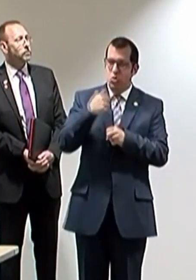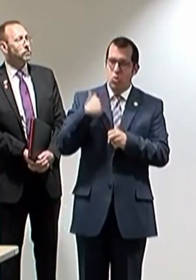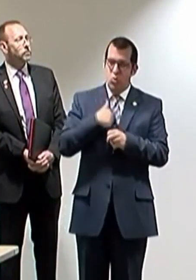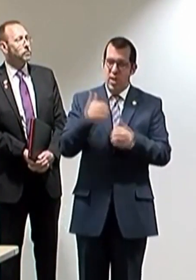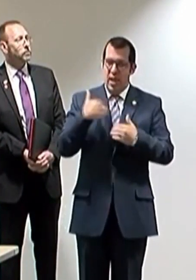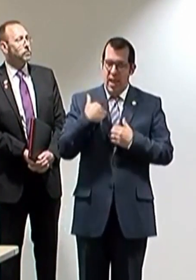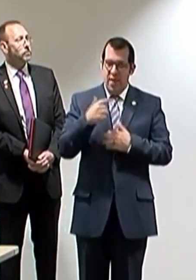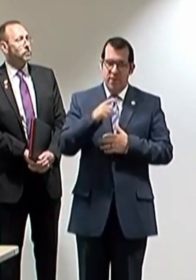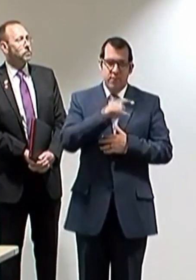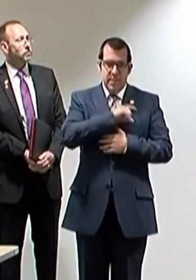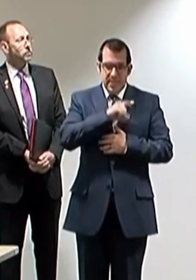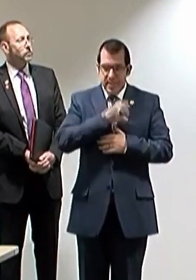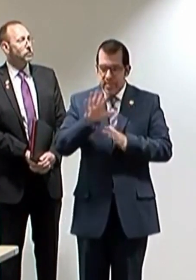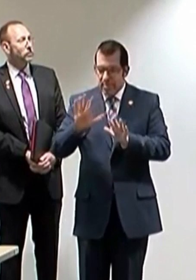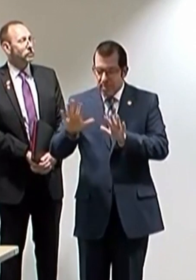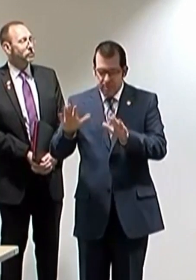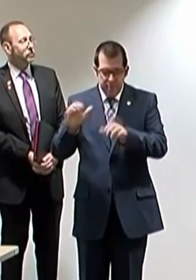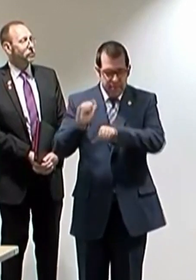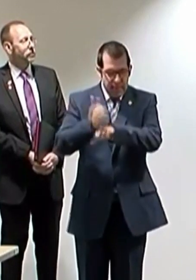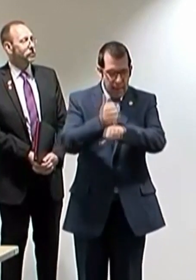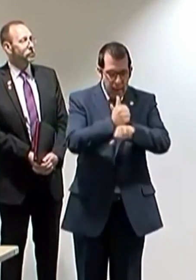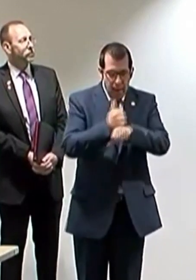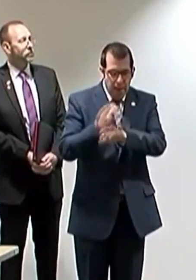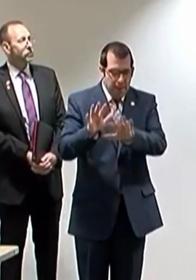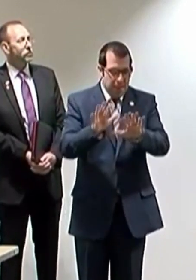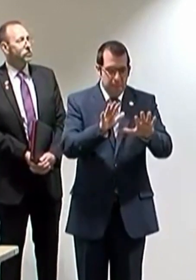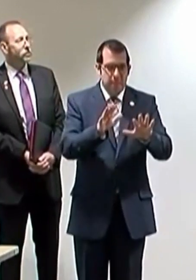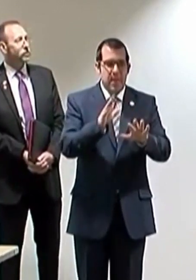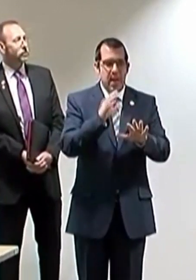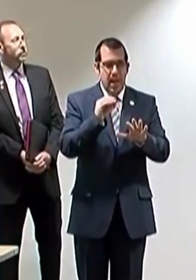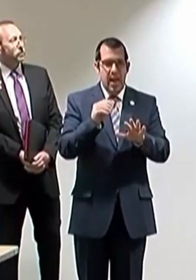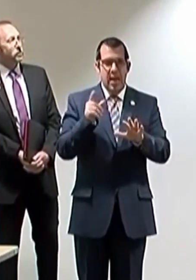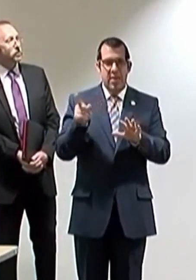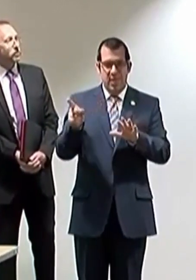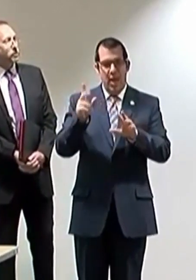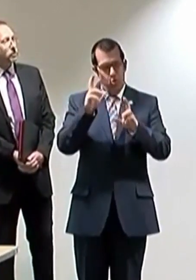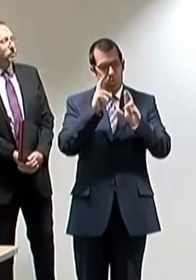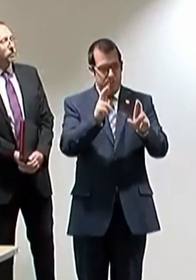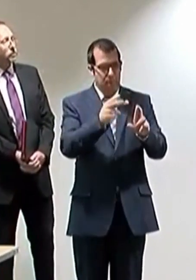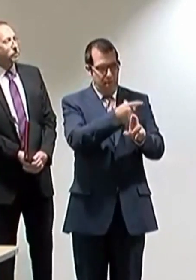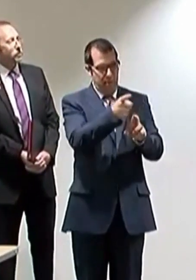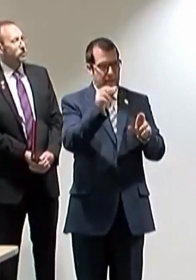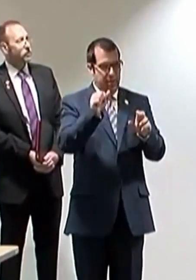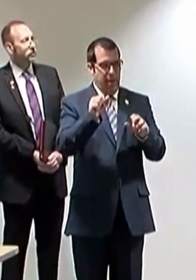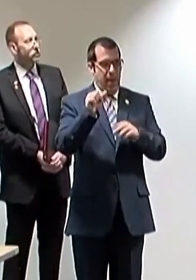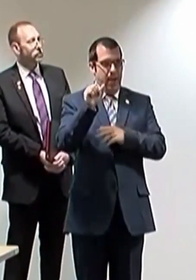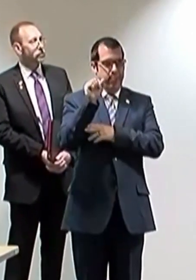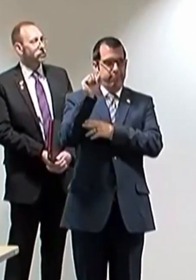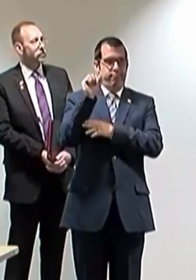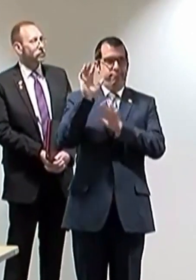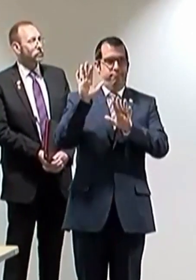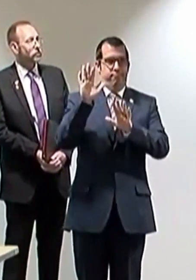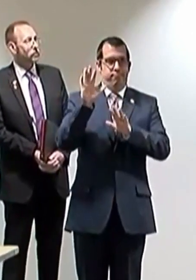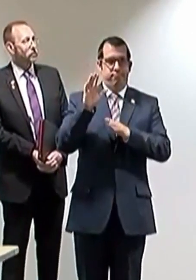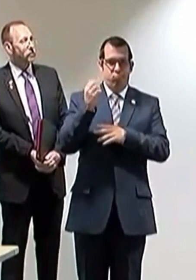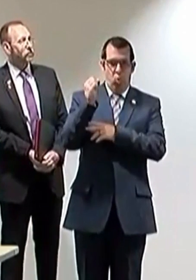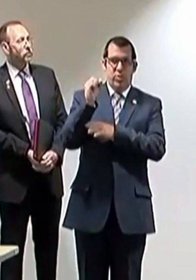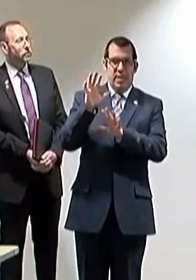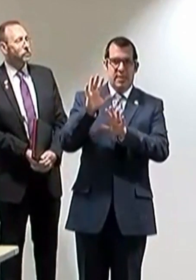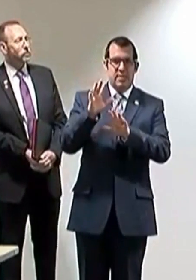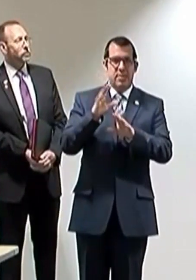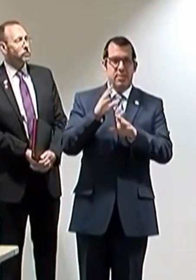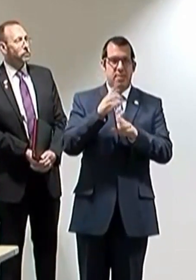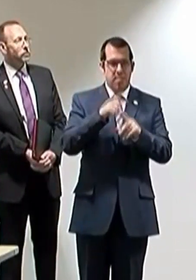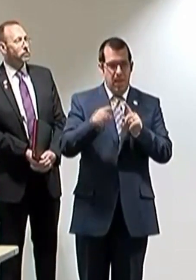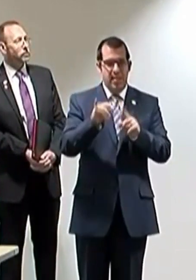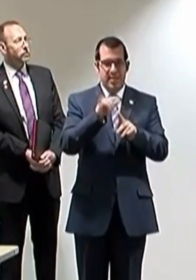enforcement coordinated and that it respects the right of protest but protects property, and we're committed to that,